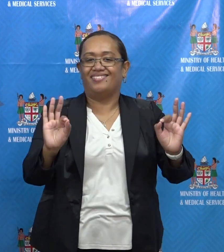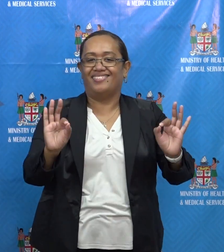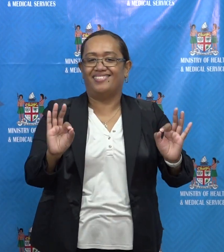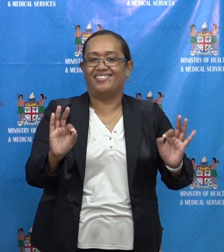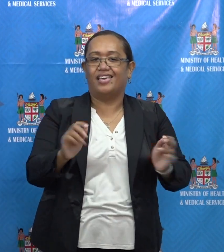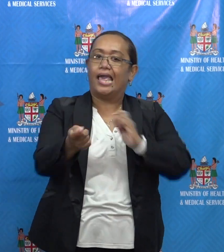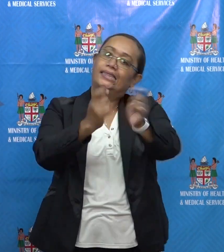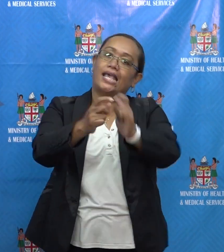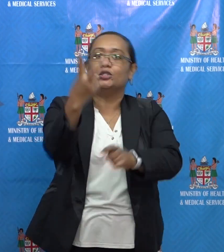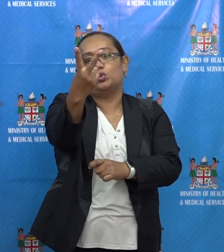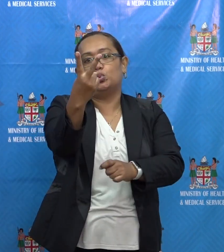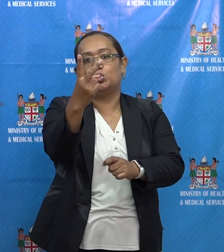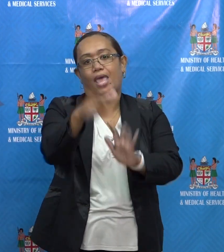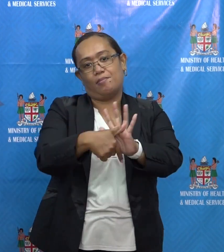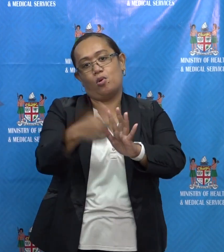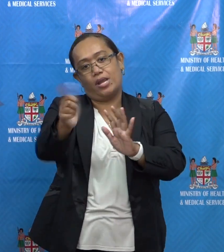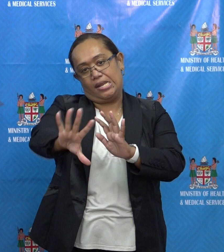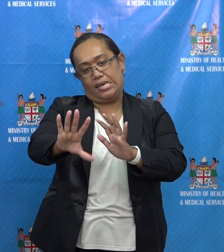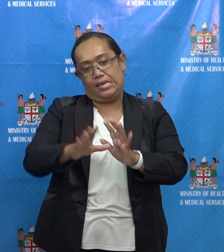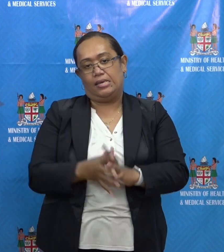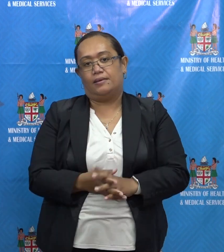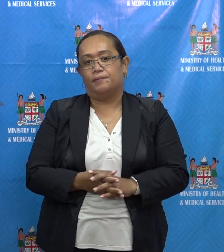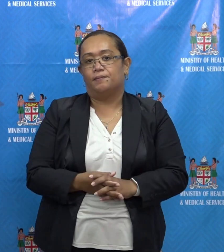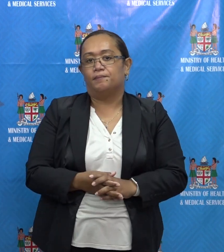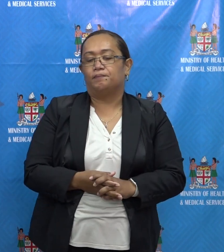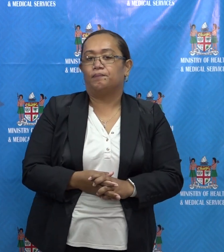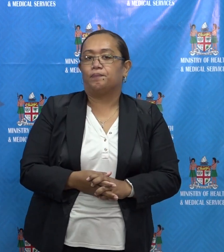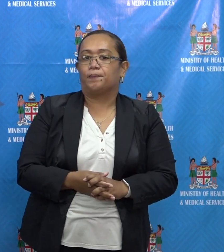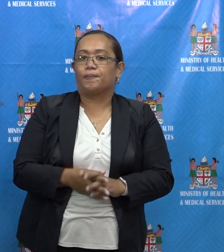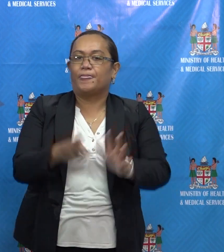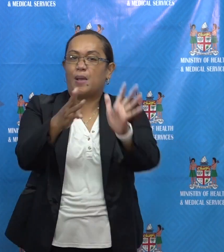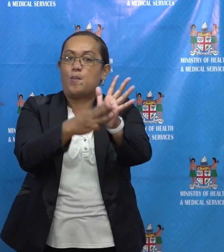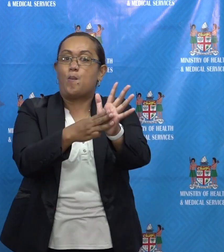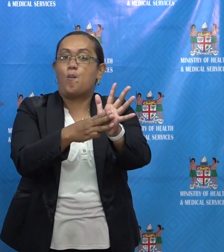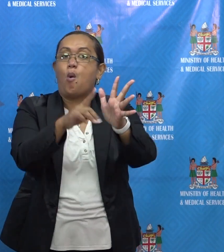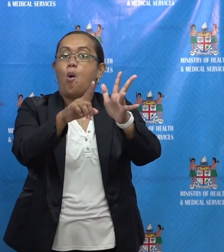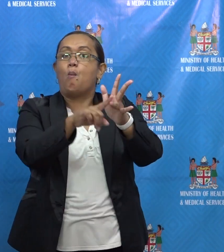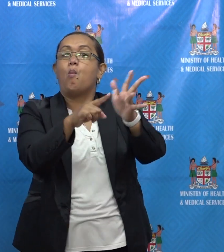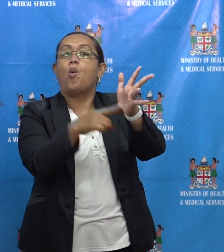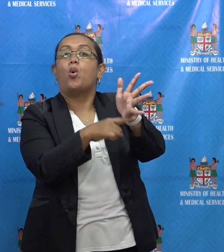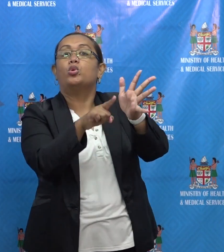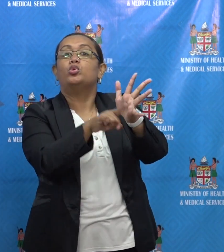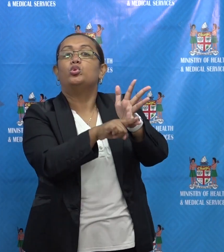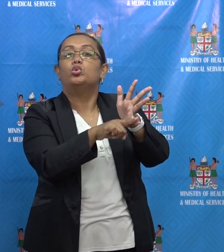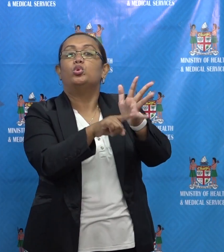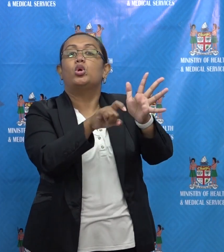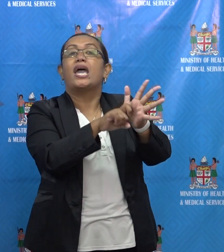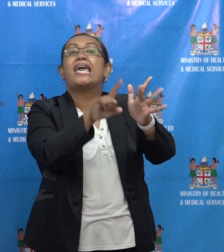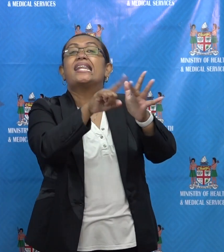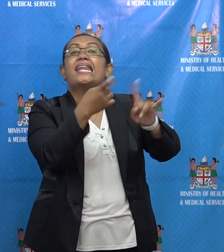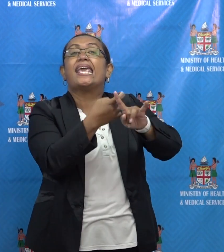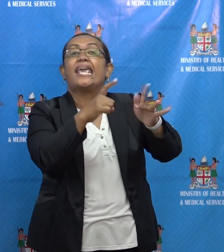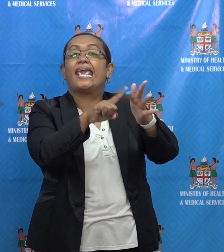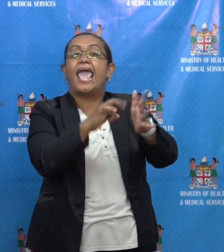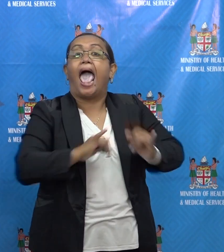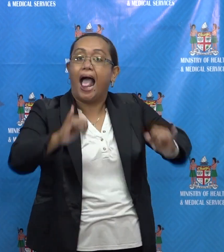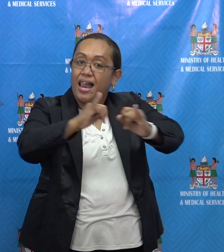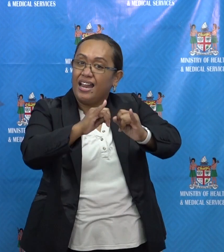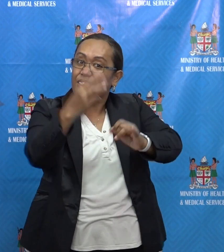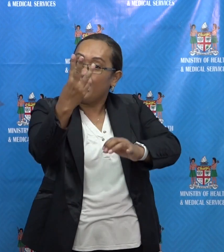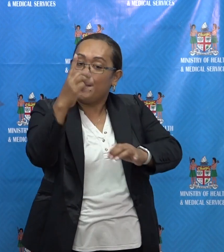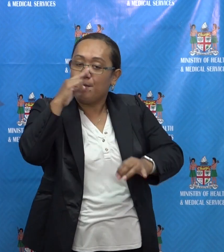twice and asymptomatic. So it did mean that a lot of other work that we had to do